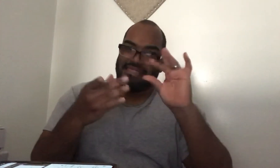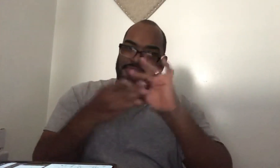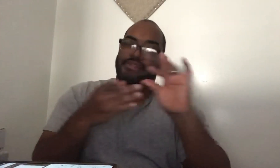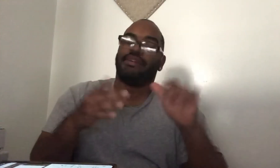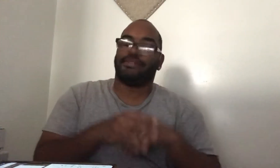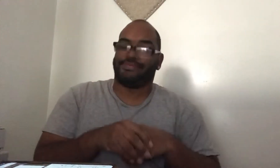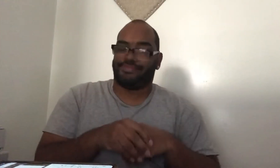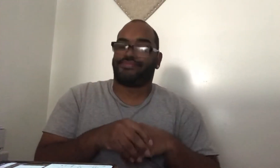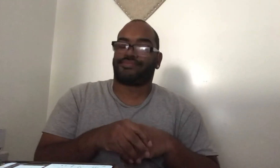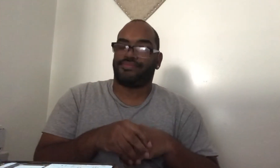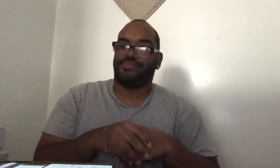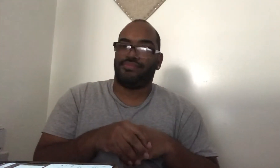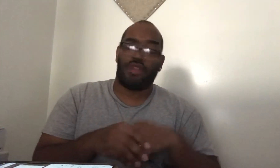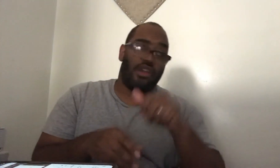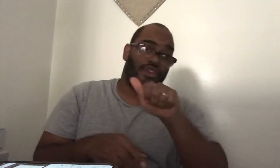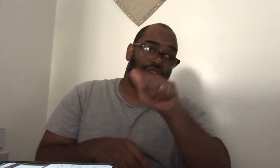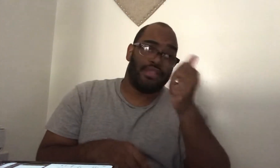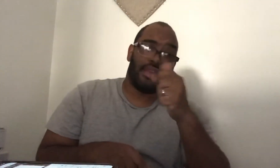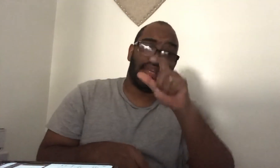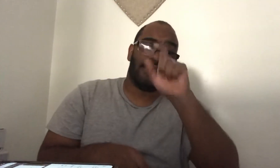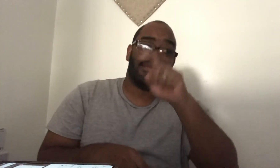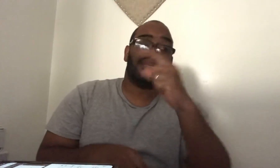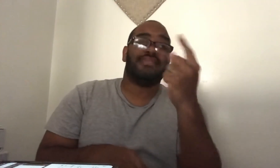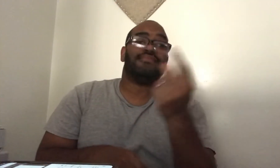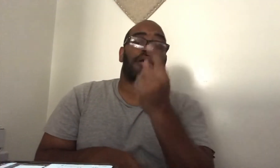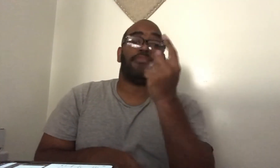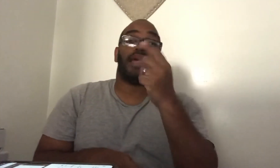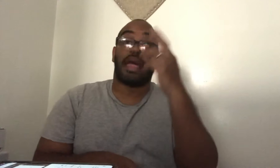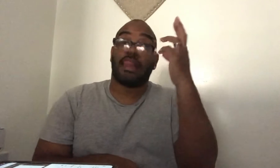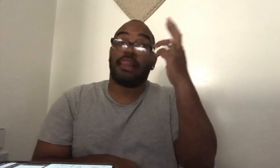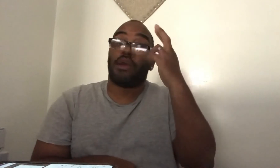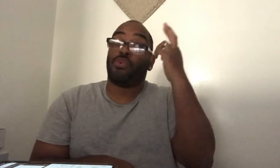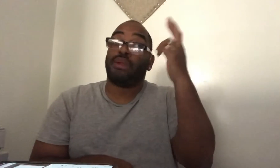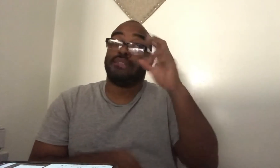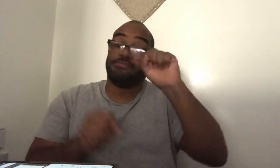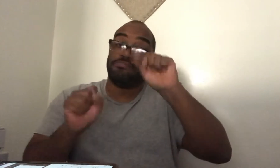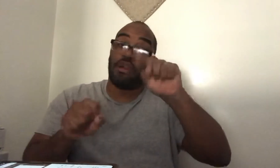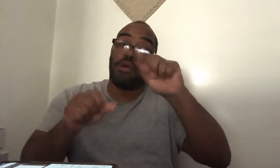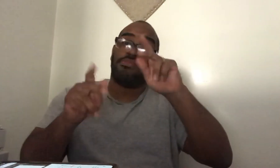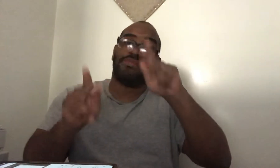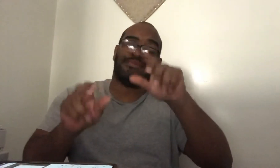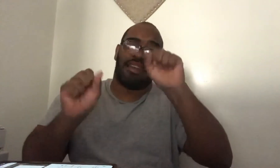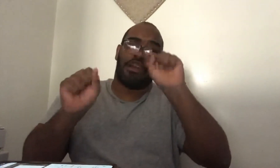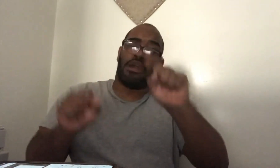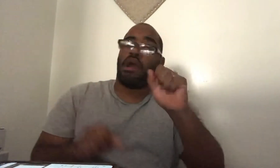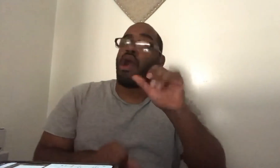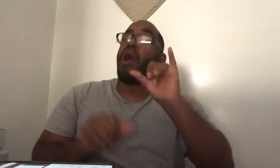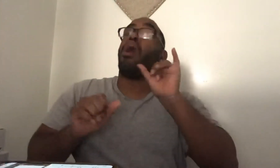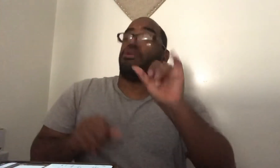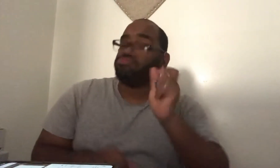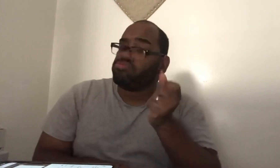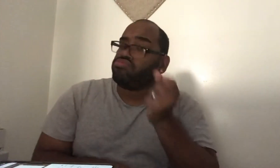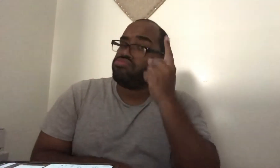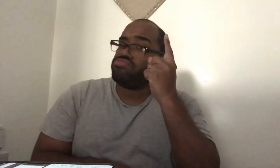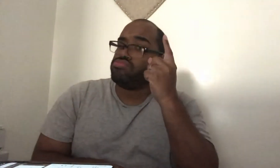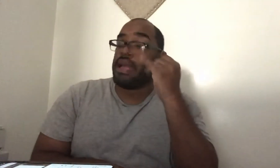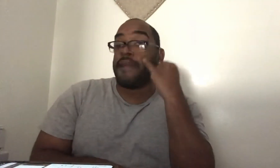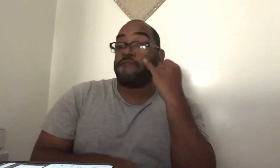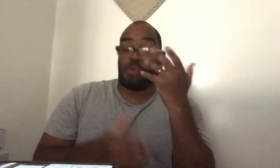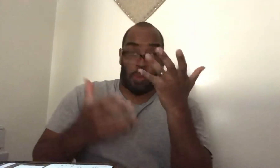The other thing that it needs to do is be something that a reasonable person could see differently. So, for instance, if you wanted to make an argument that said something like